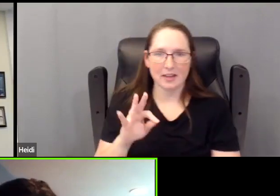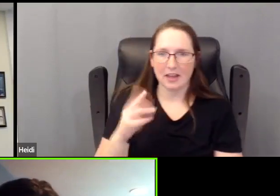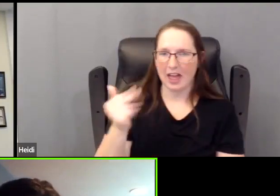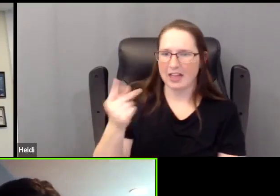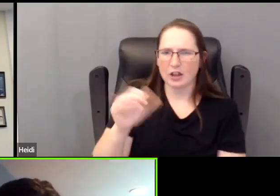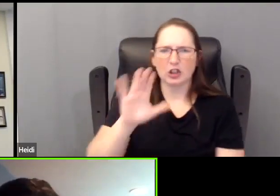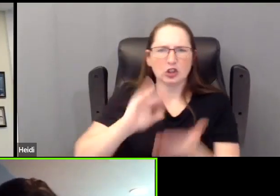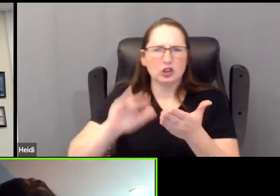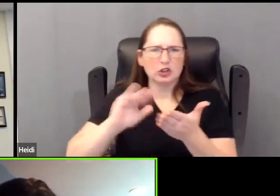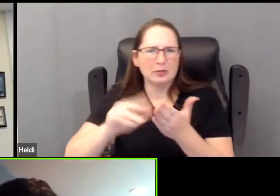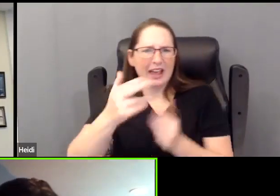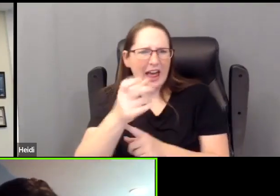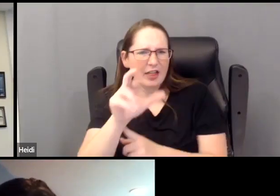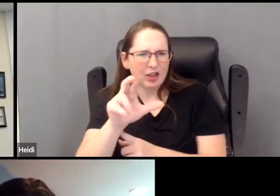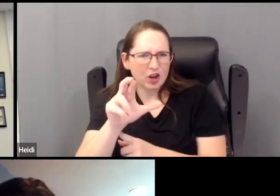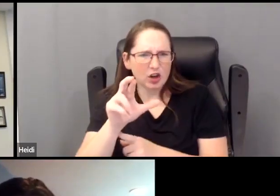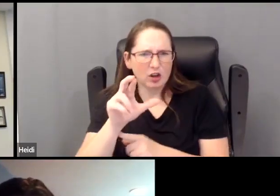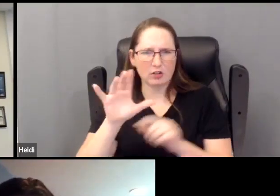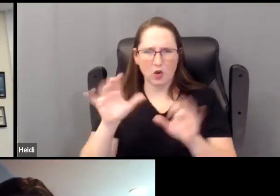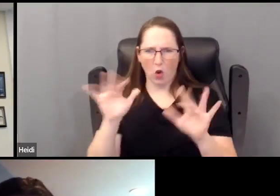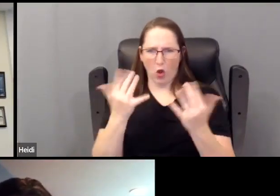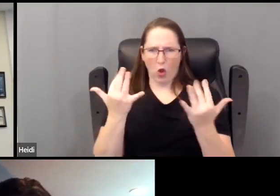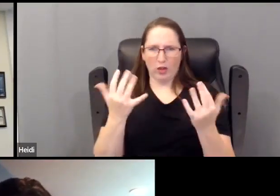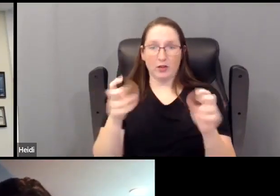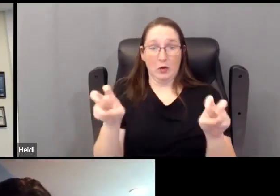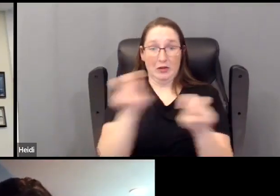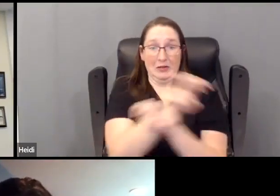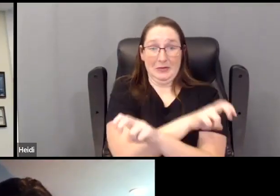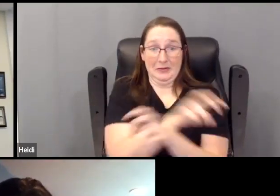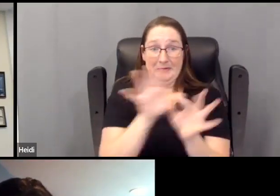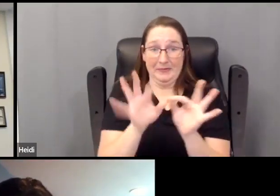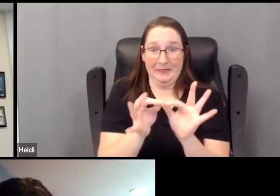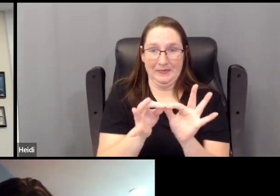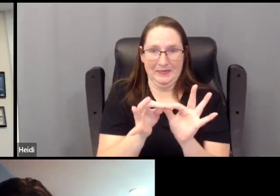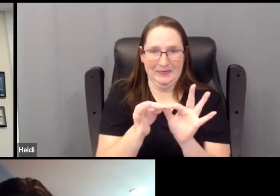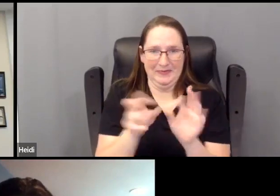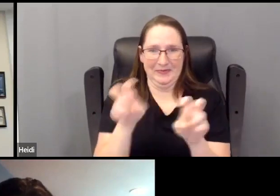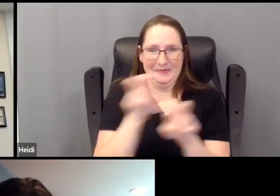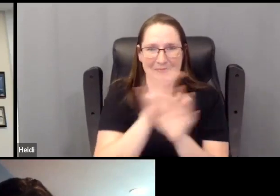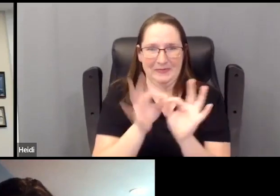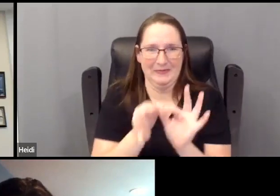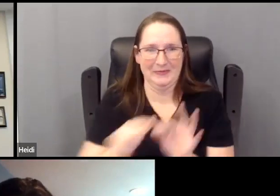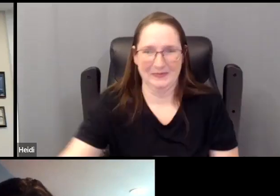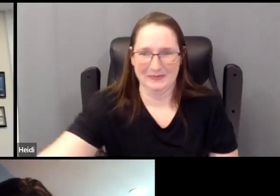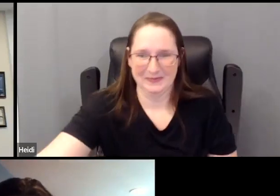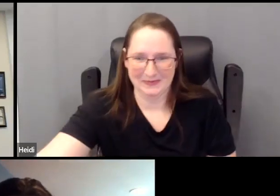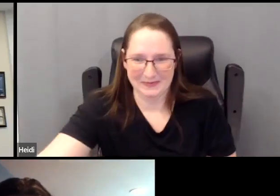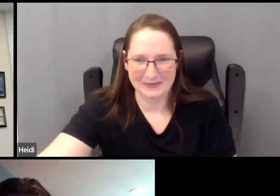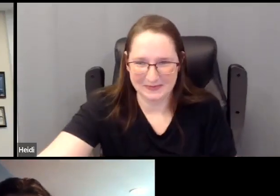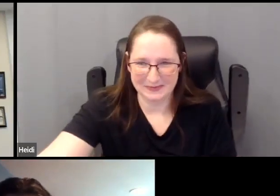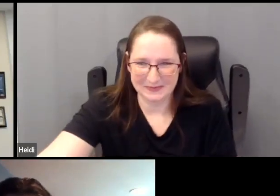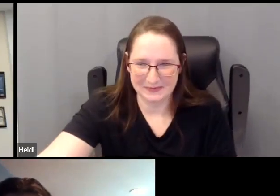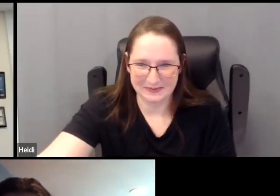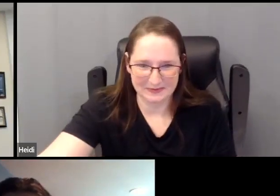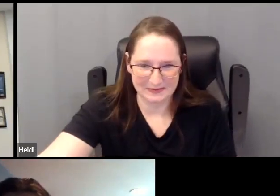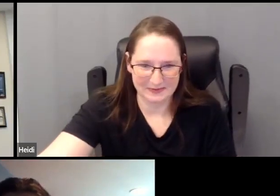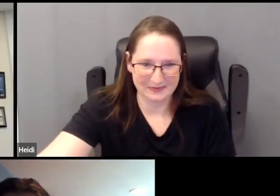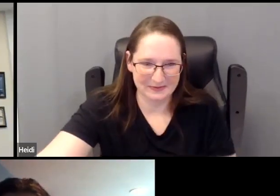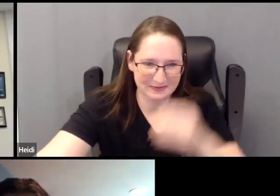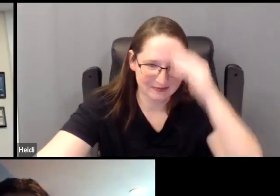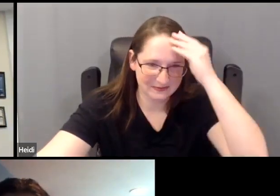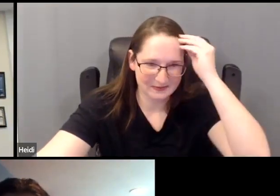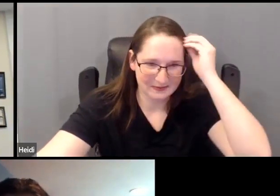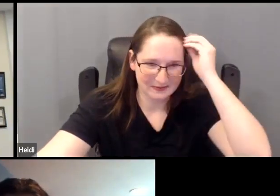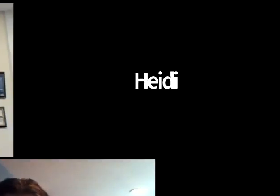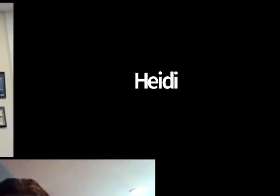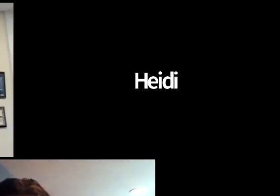Heather. So, When so is wait, it? wait. So who else somebody else just had their hand. Oh, the next person.